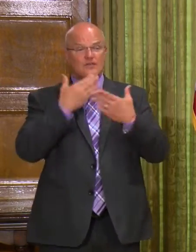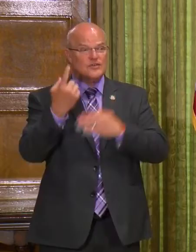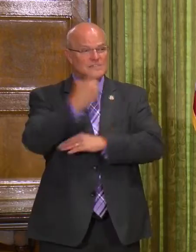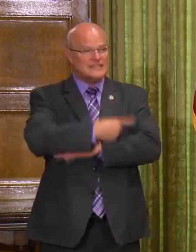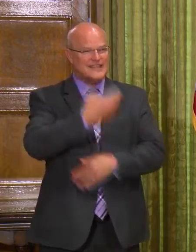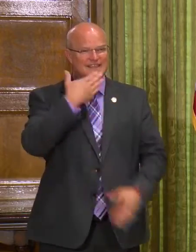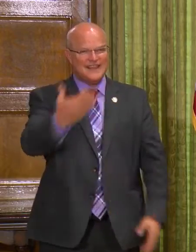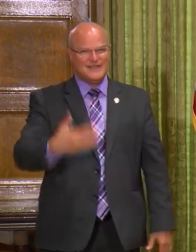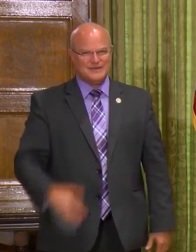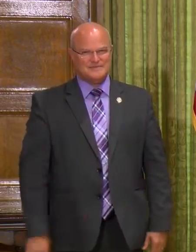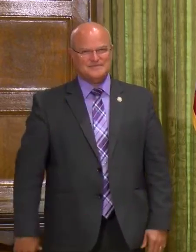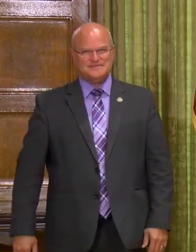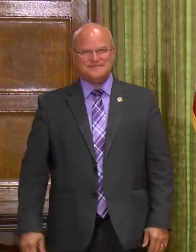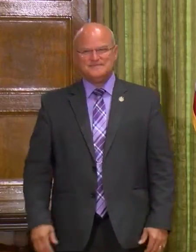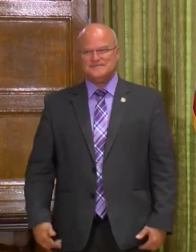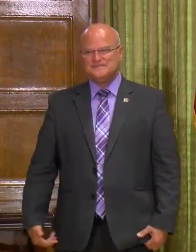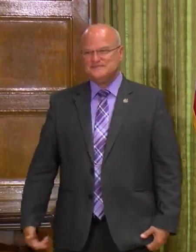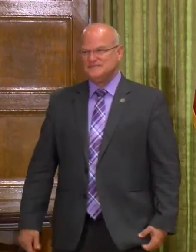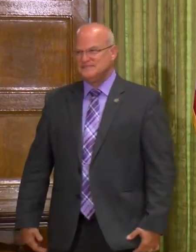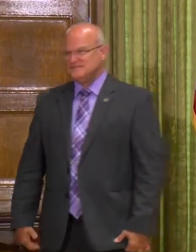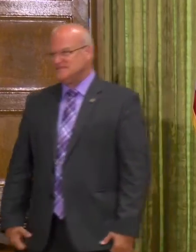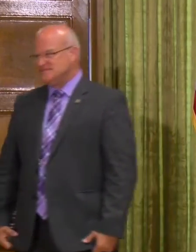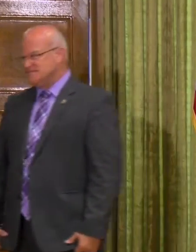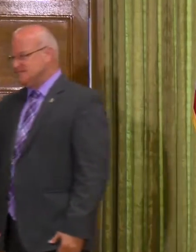day. Thank you.